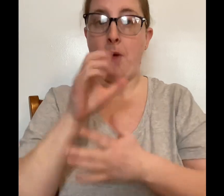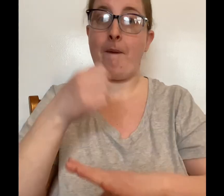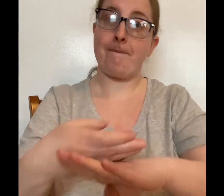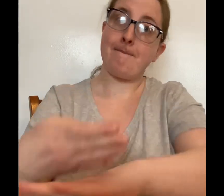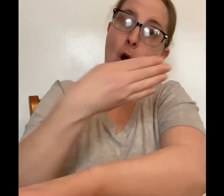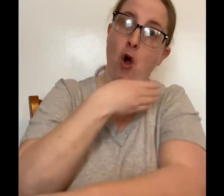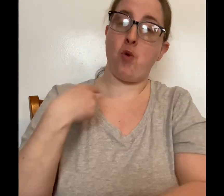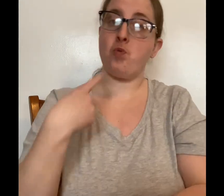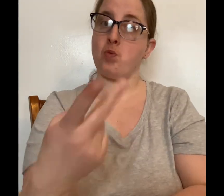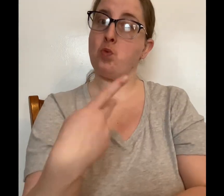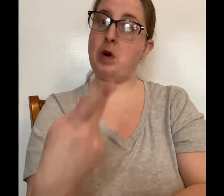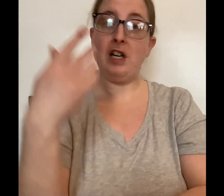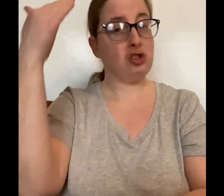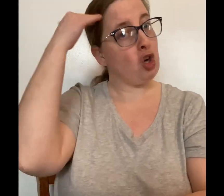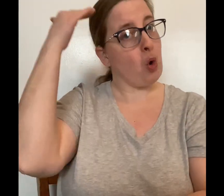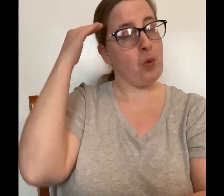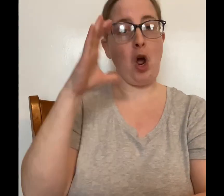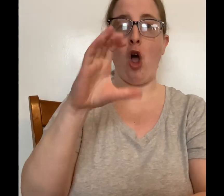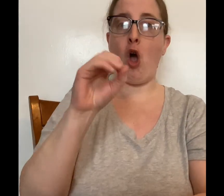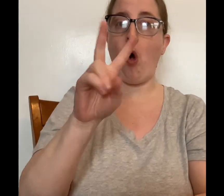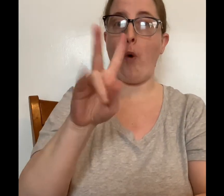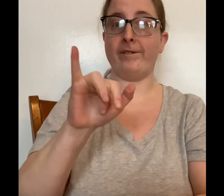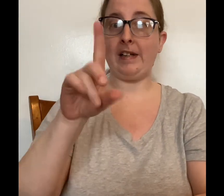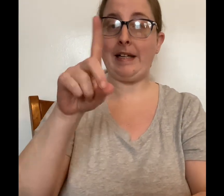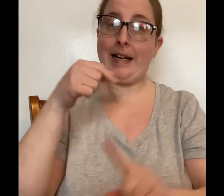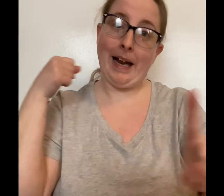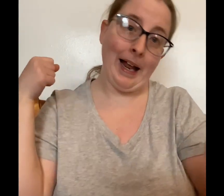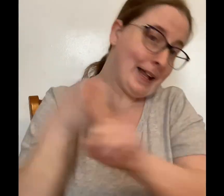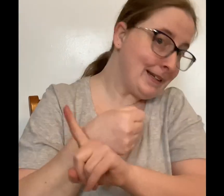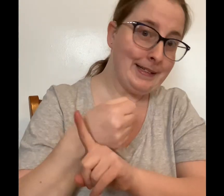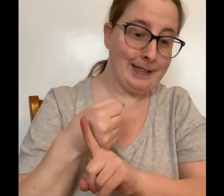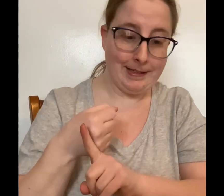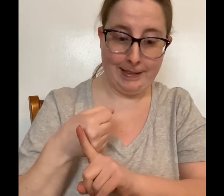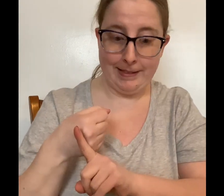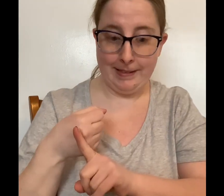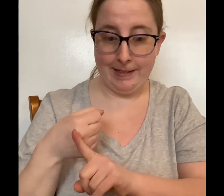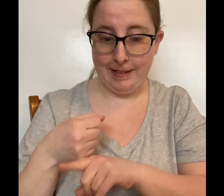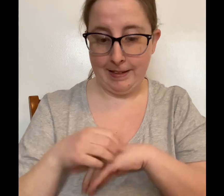That was just before we knew COVID-19 hit.